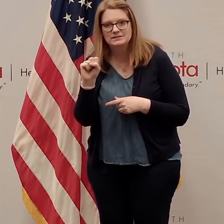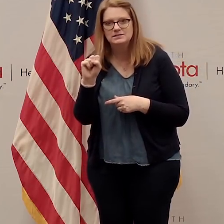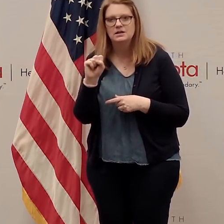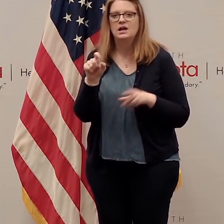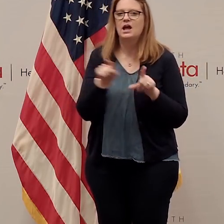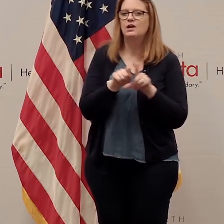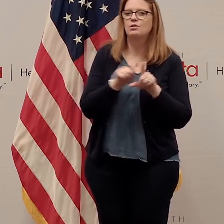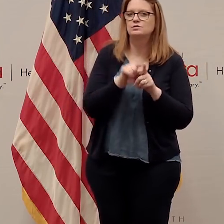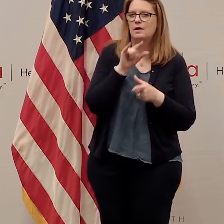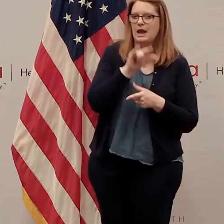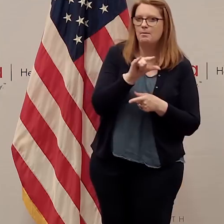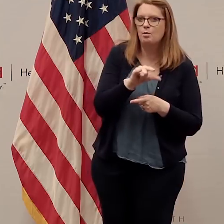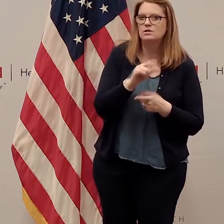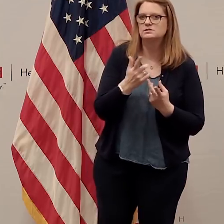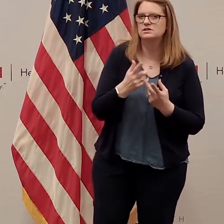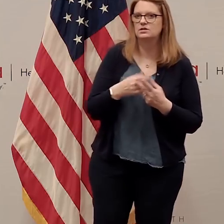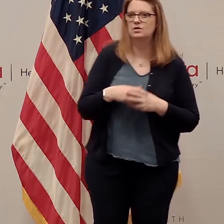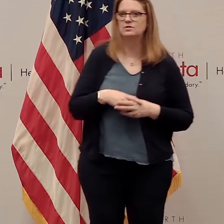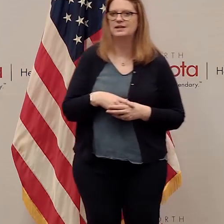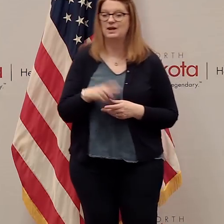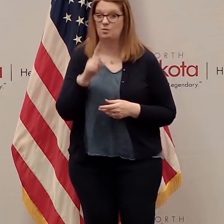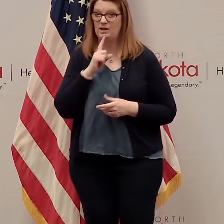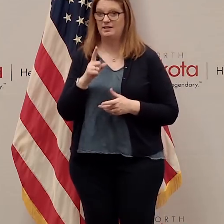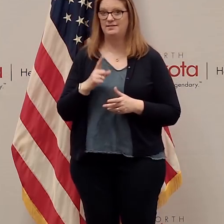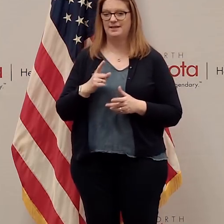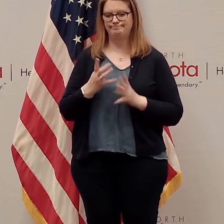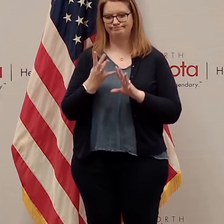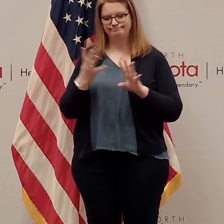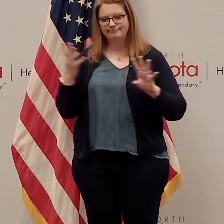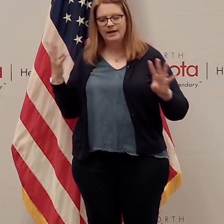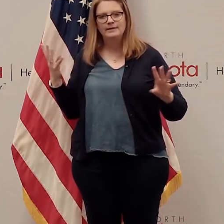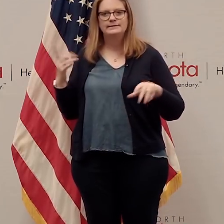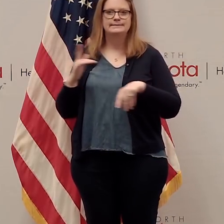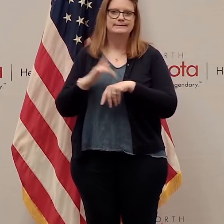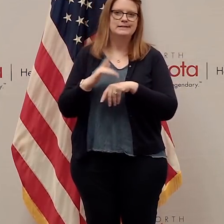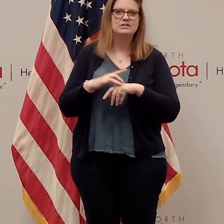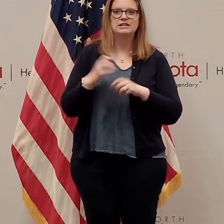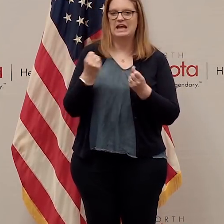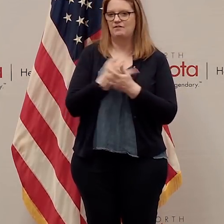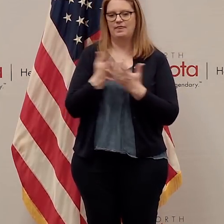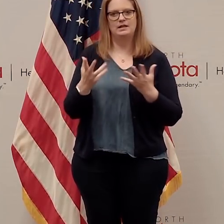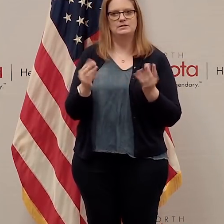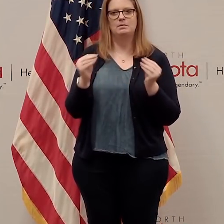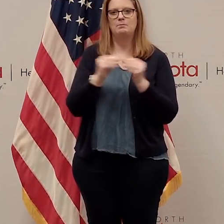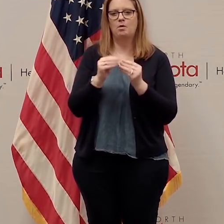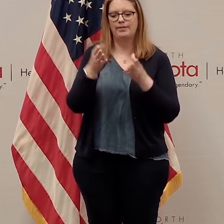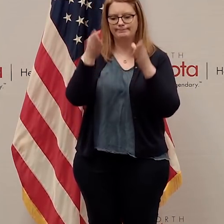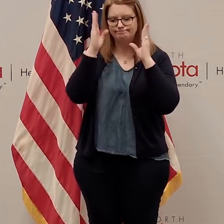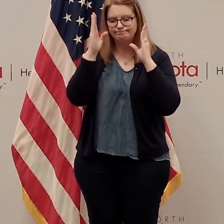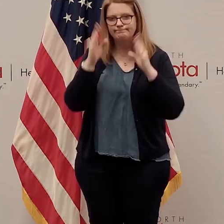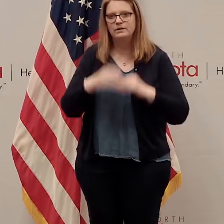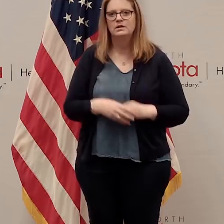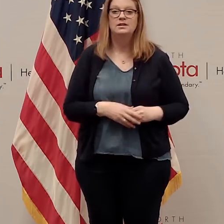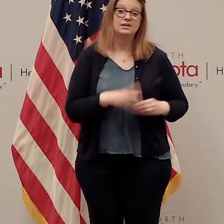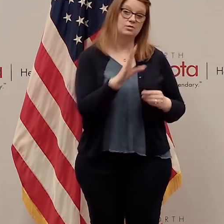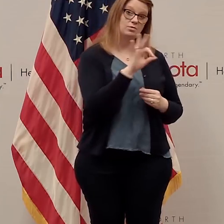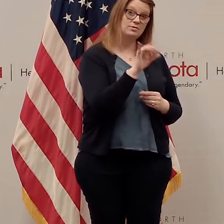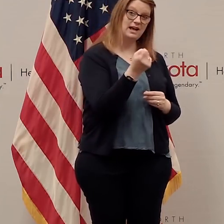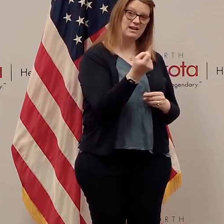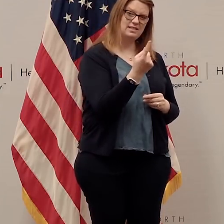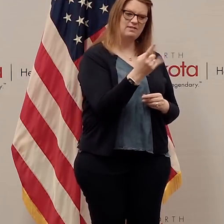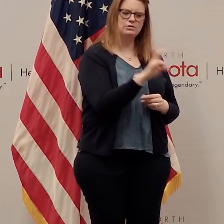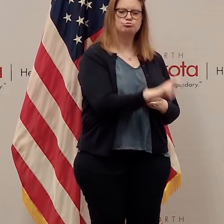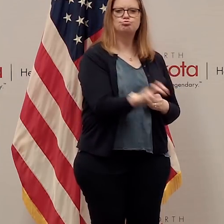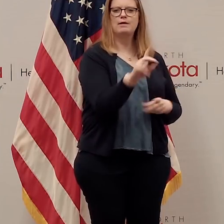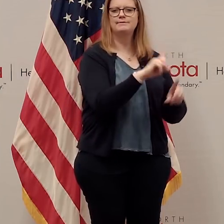line distances going through TSA and how people are touching services. I think just like 9/11, travel became different. I think after